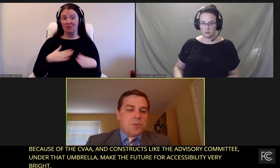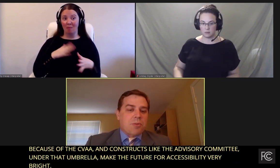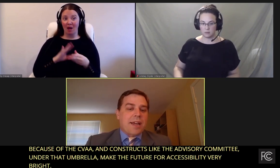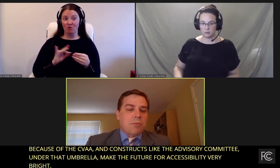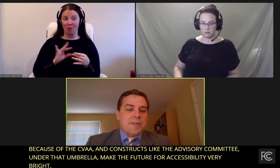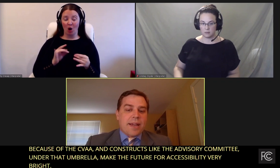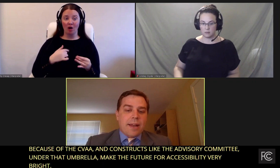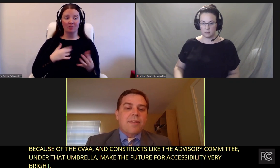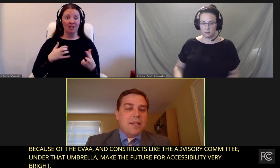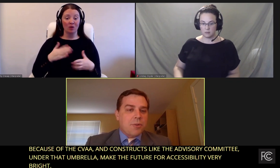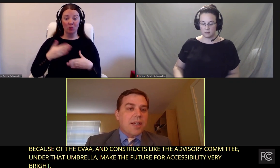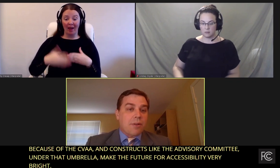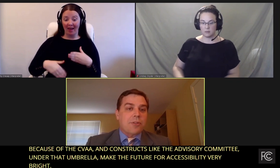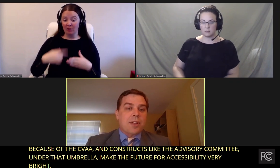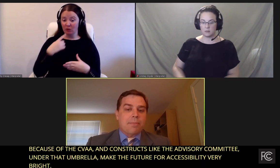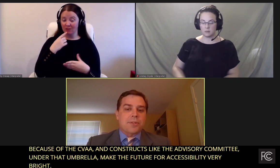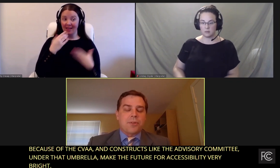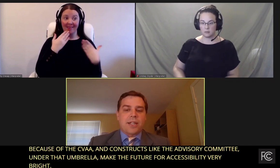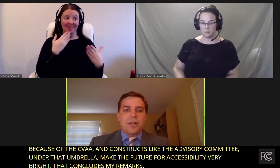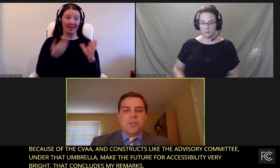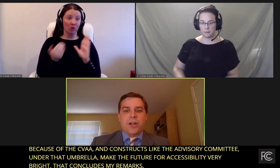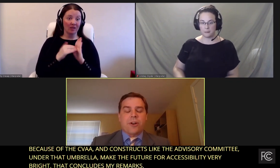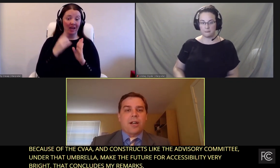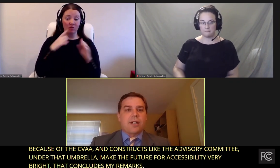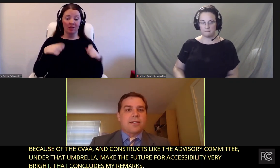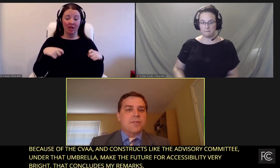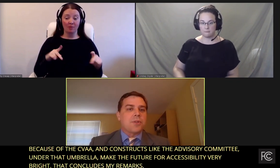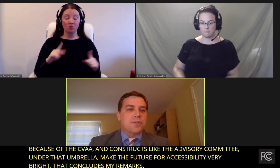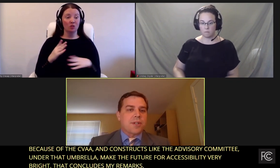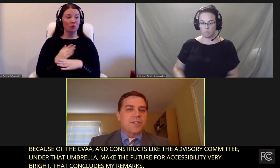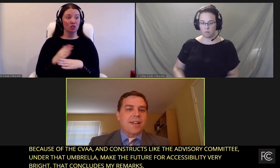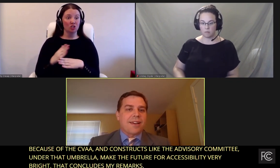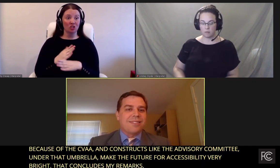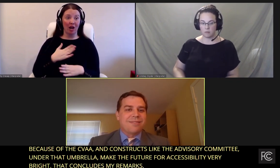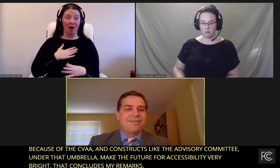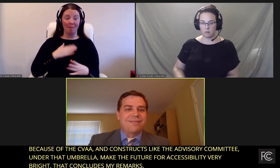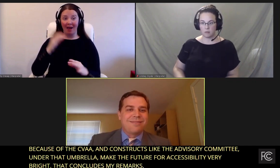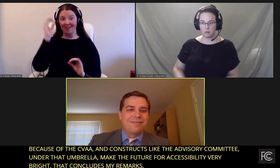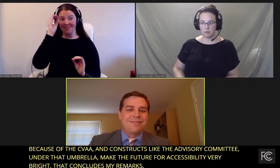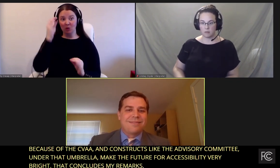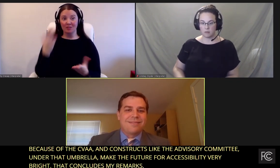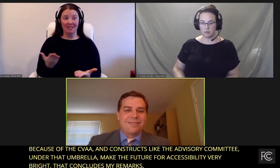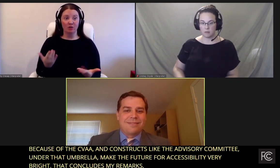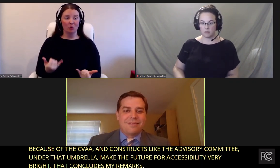I just would end with saying thank you again for the opportunity to share these views here today.